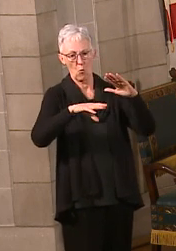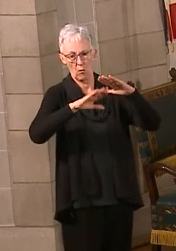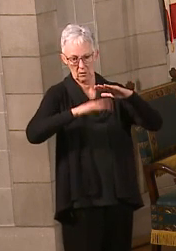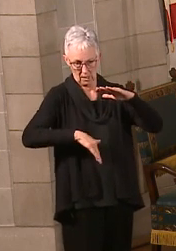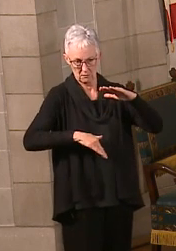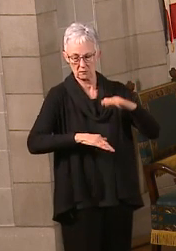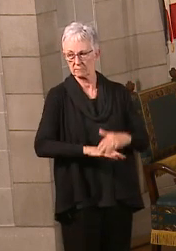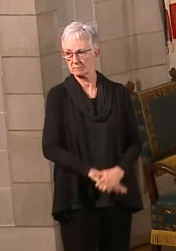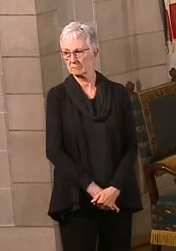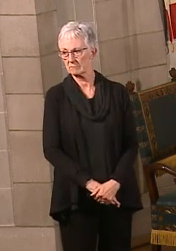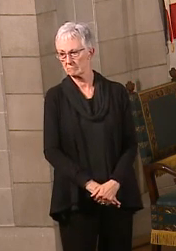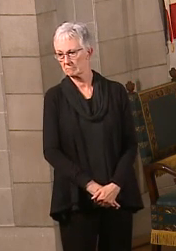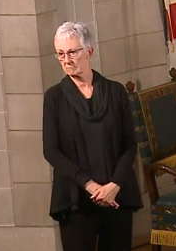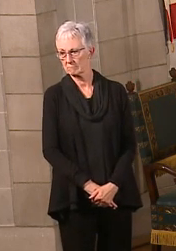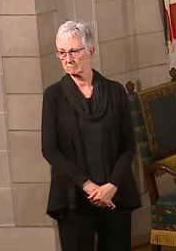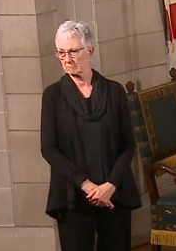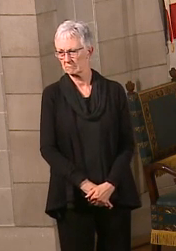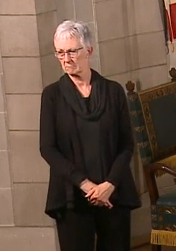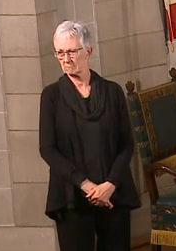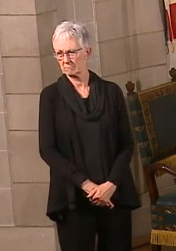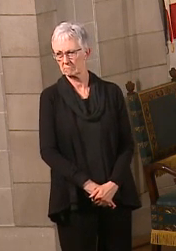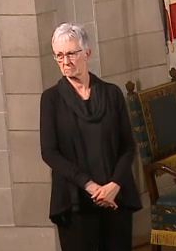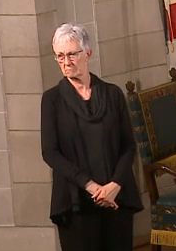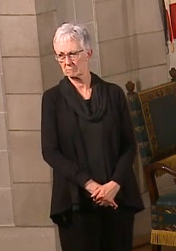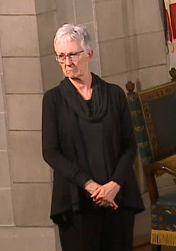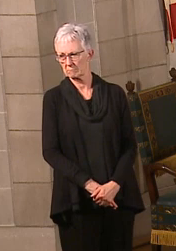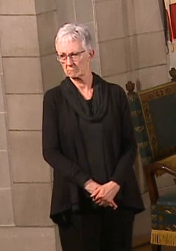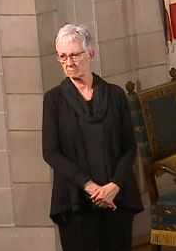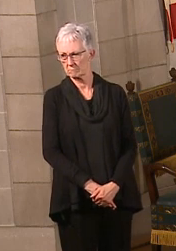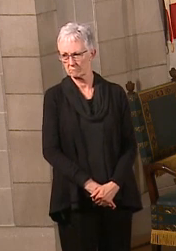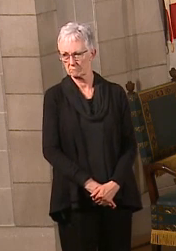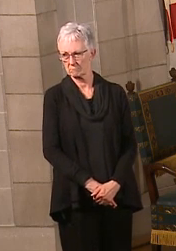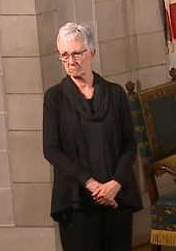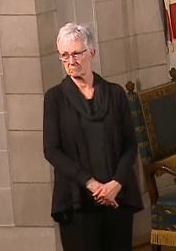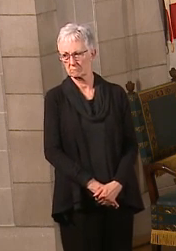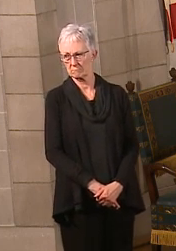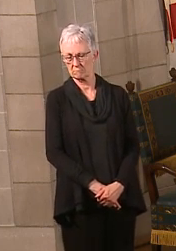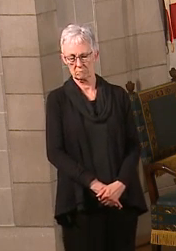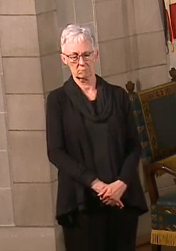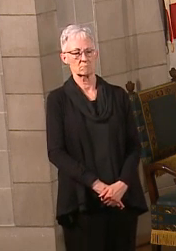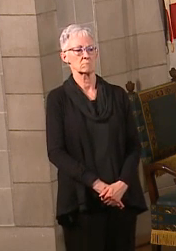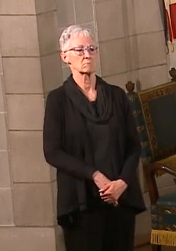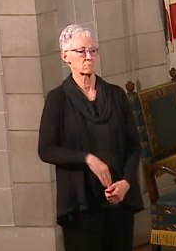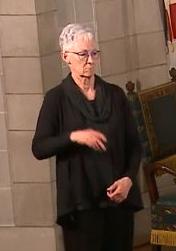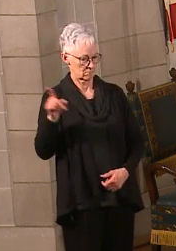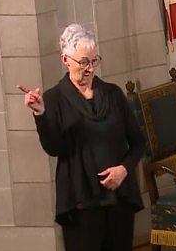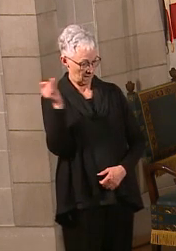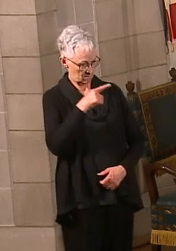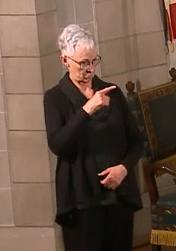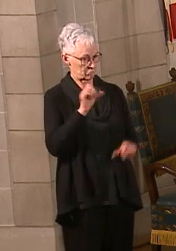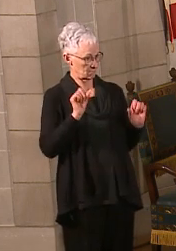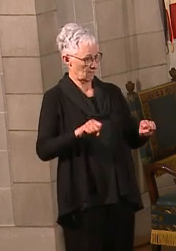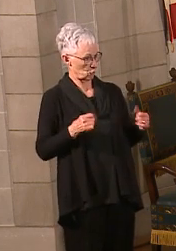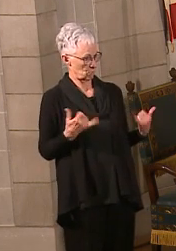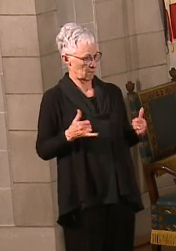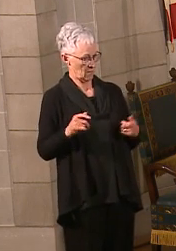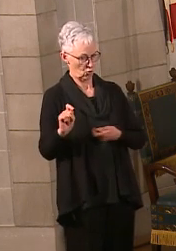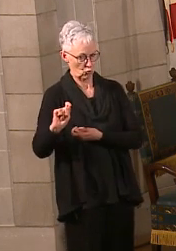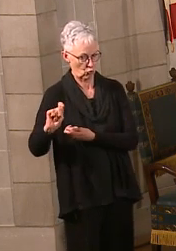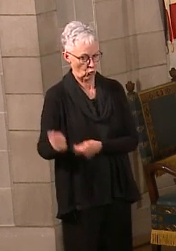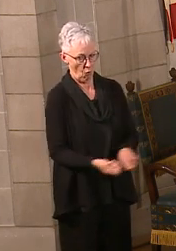Last question from Melanie at KNOP is, can you still golf under the new DHM? And can you still golf under the new